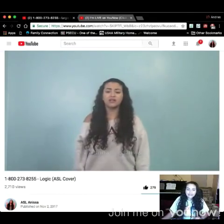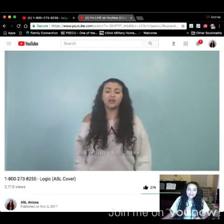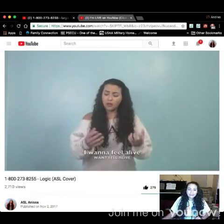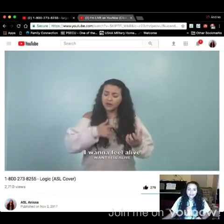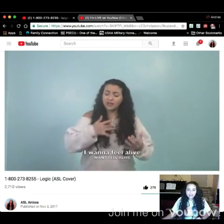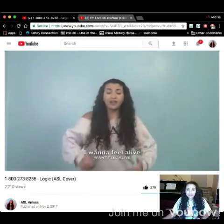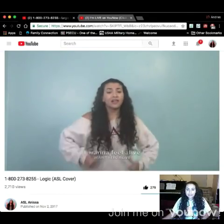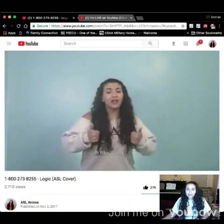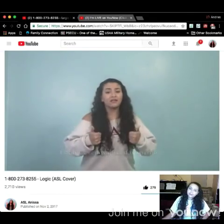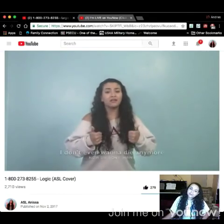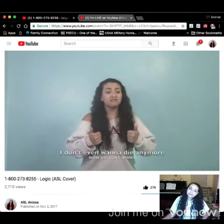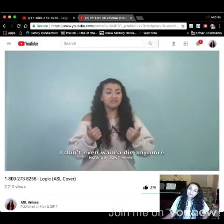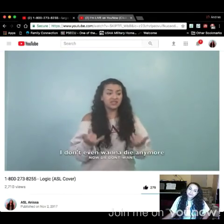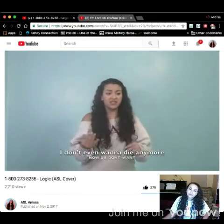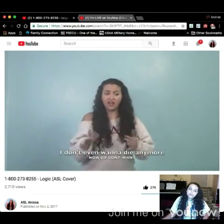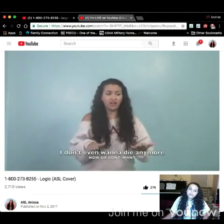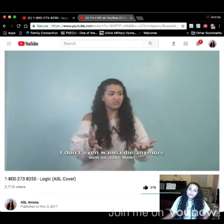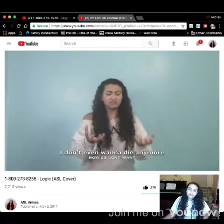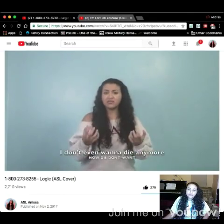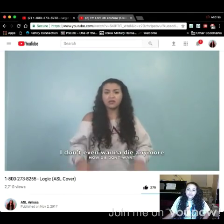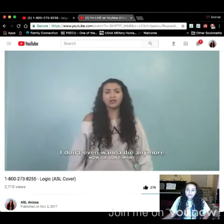This is up to speed.